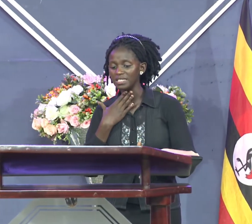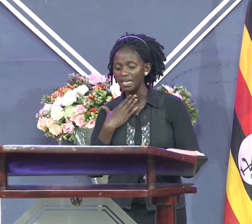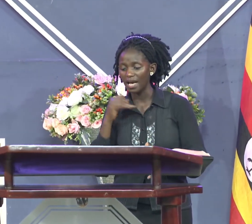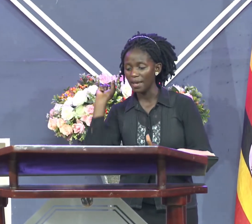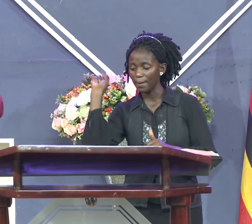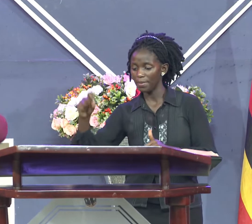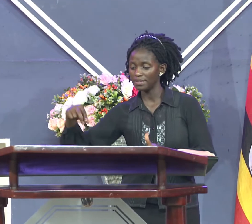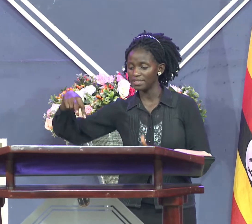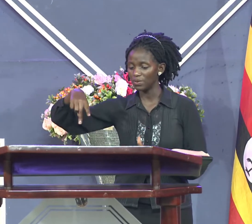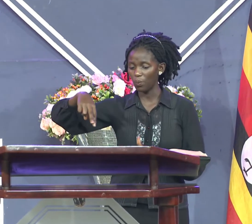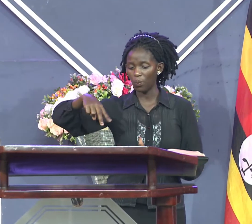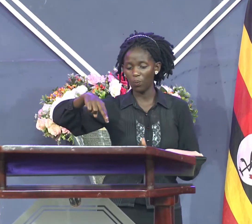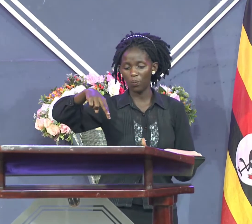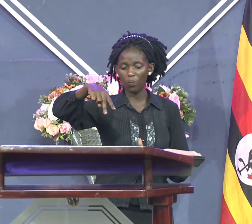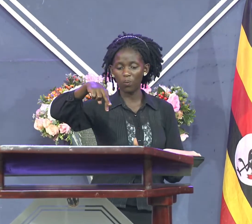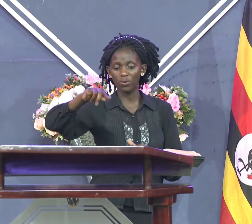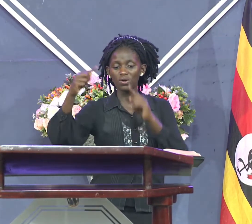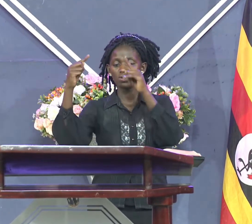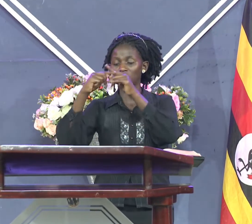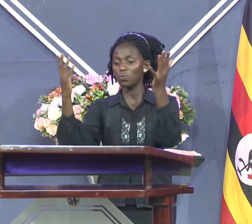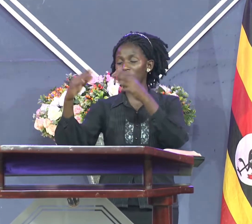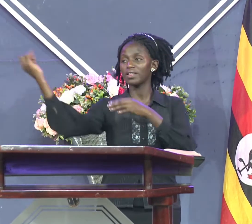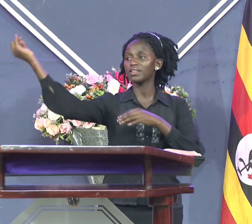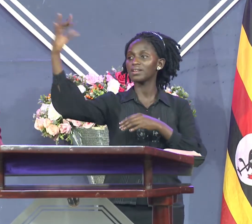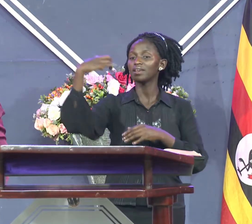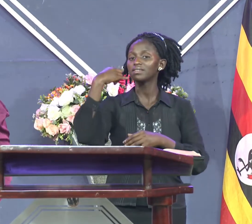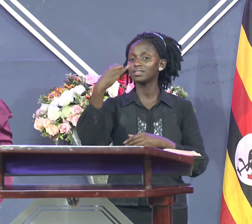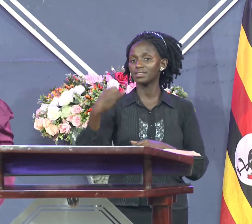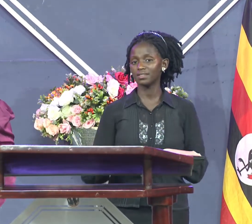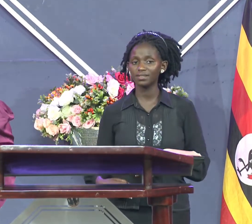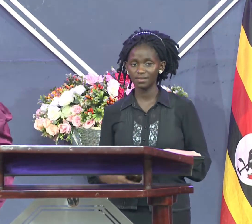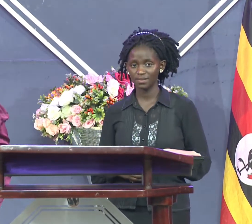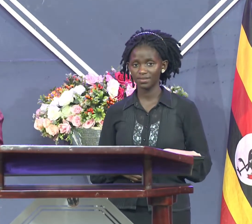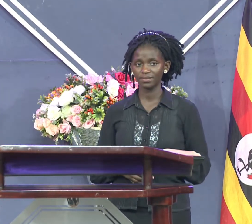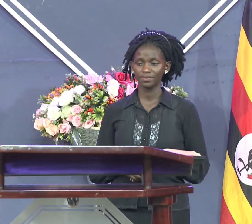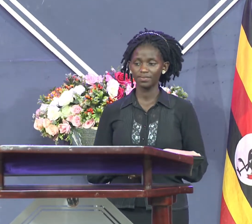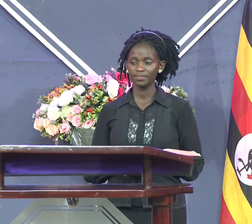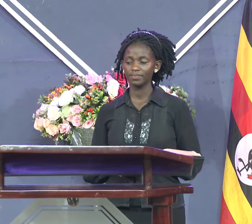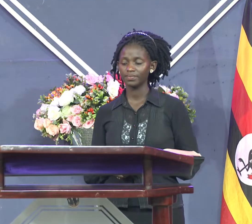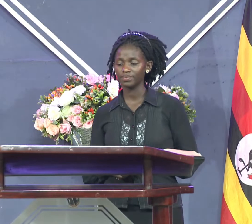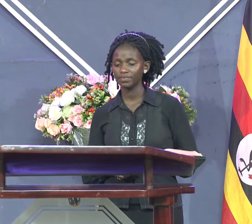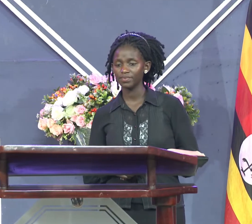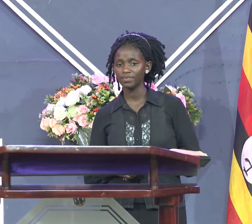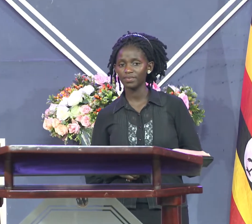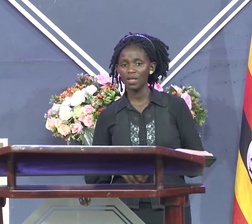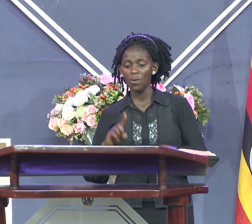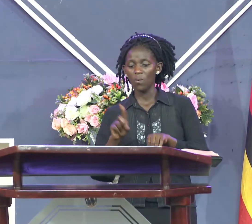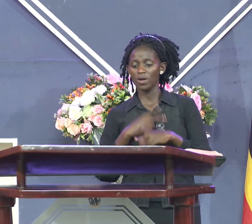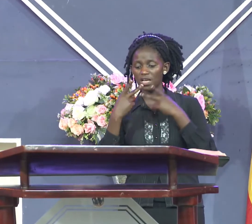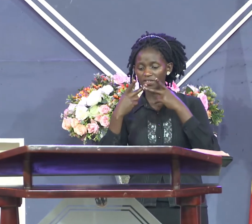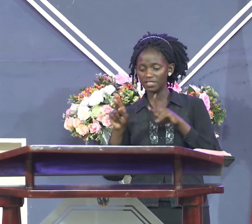So I had to move upon the thread so that I would cross over to that place.